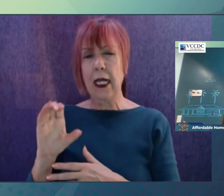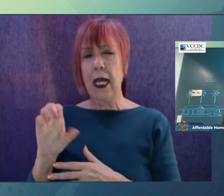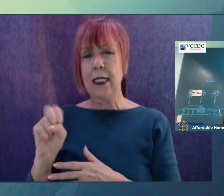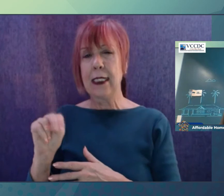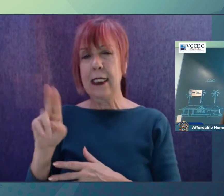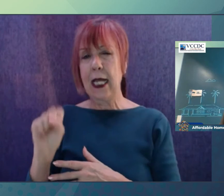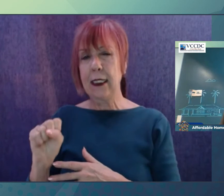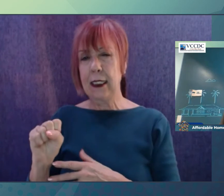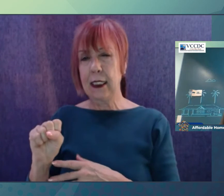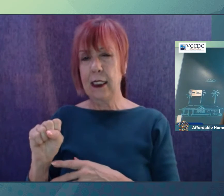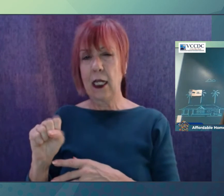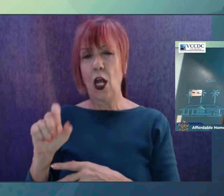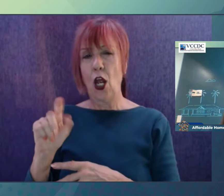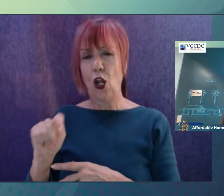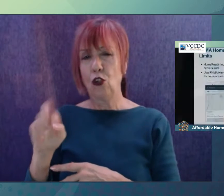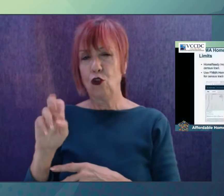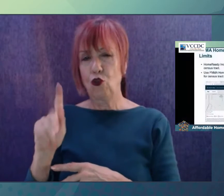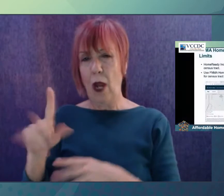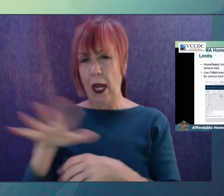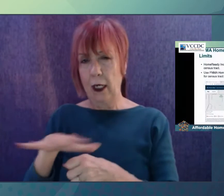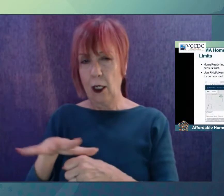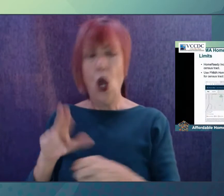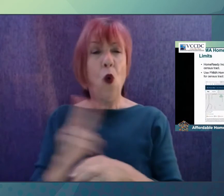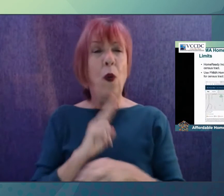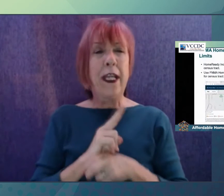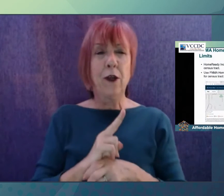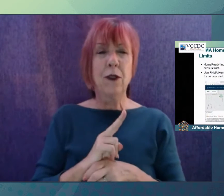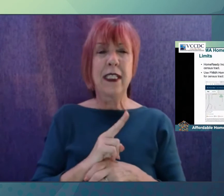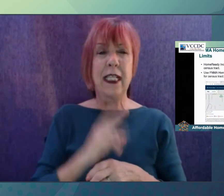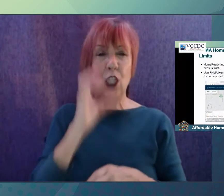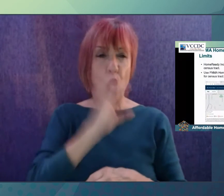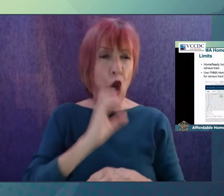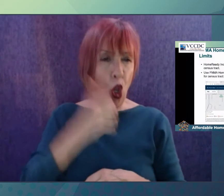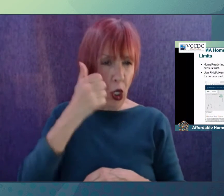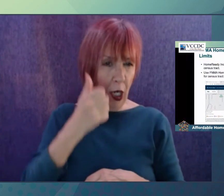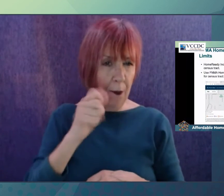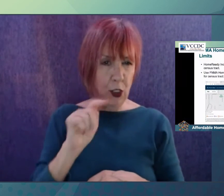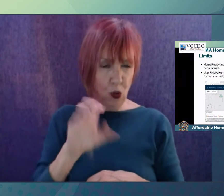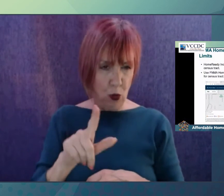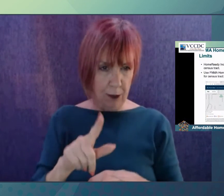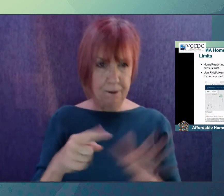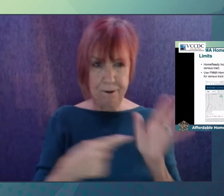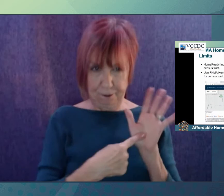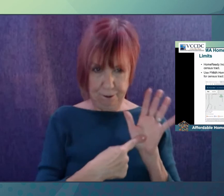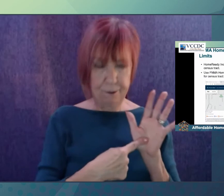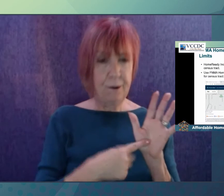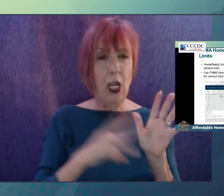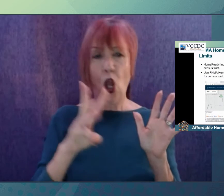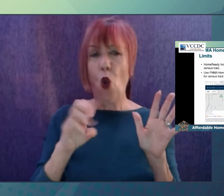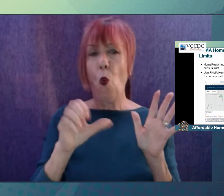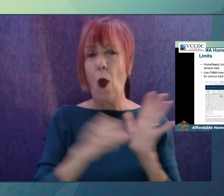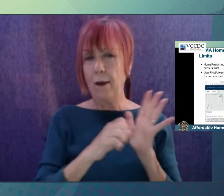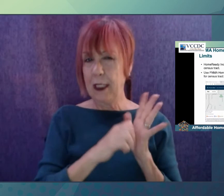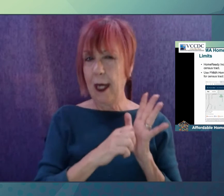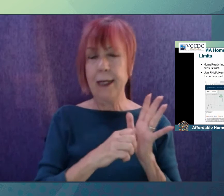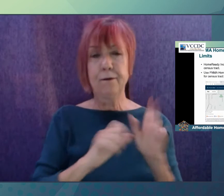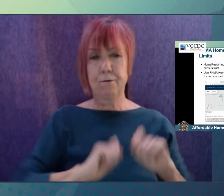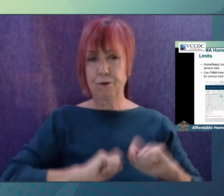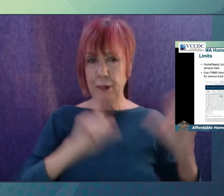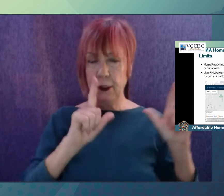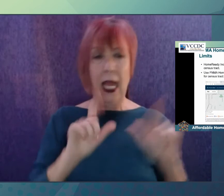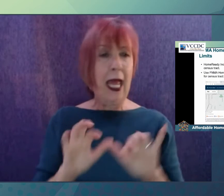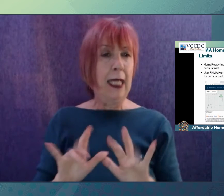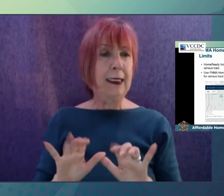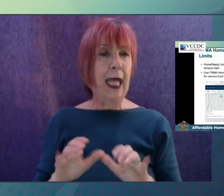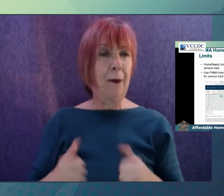see on here, we use the Fannie Mae lookup tool. So all you would do is go into this particular website, type in the property address, no different than we